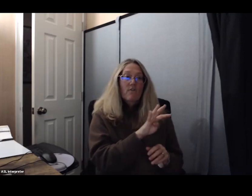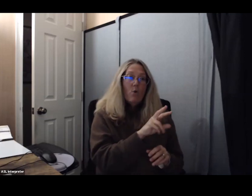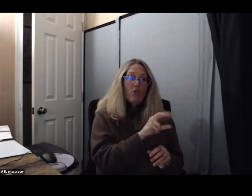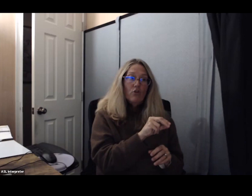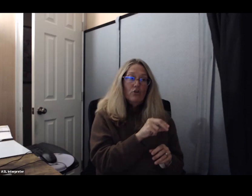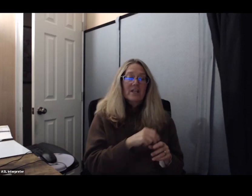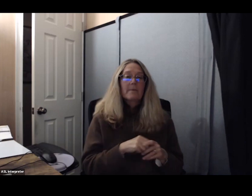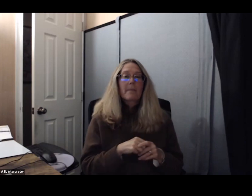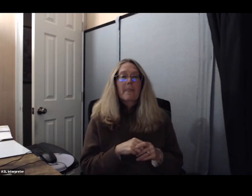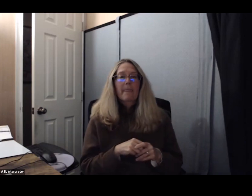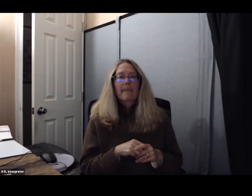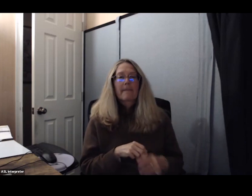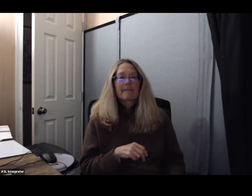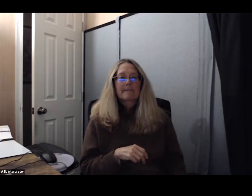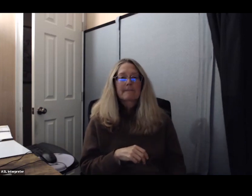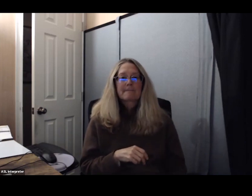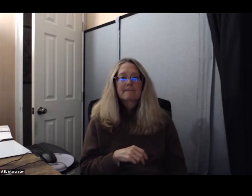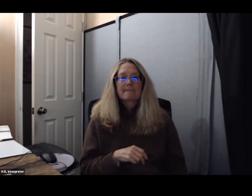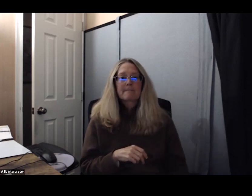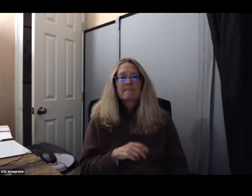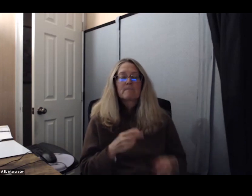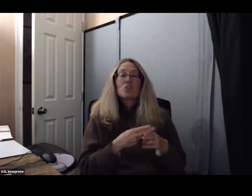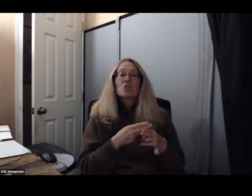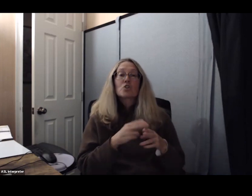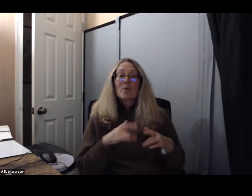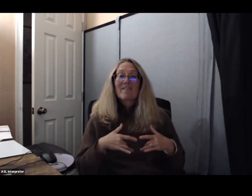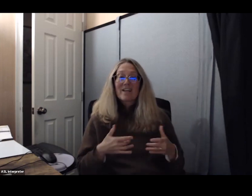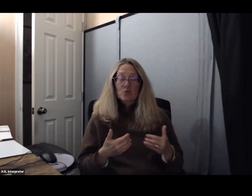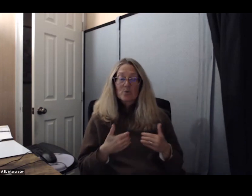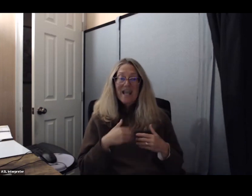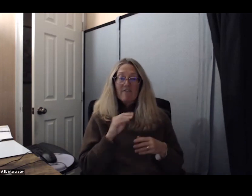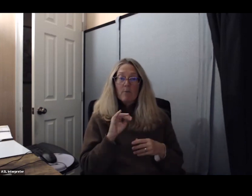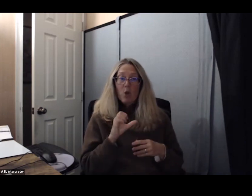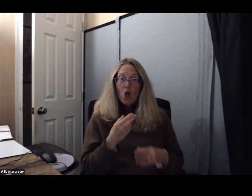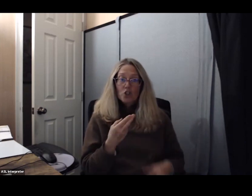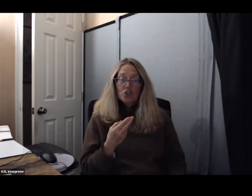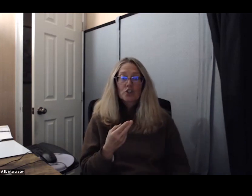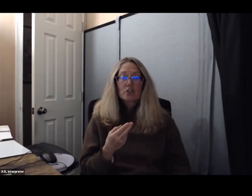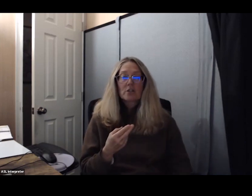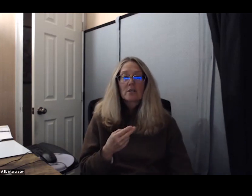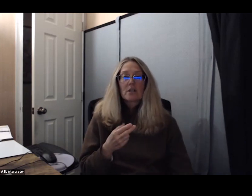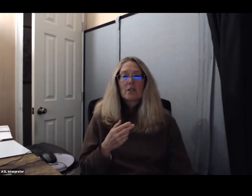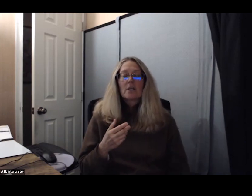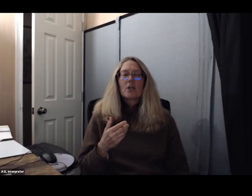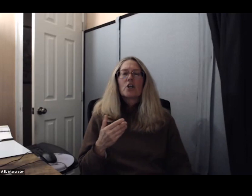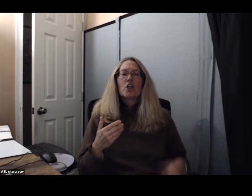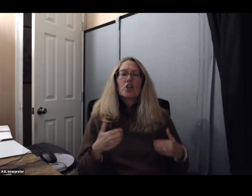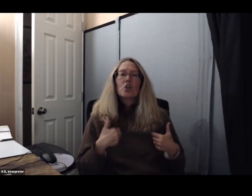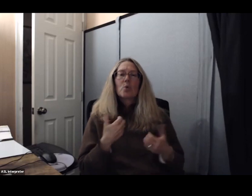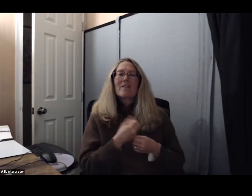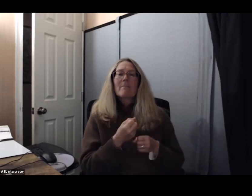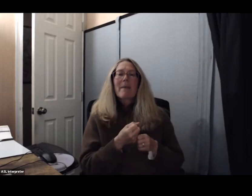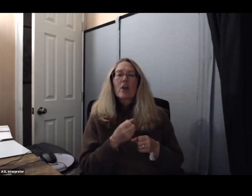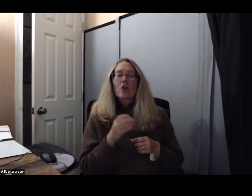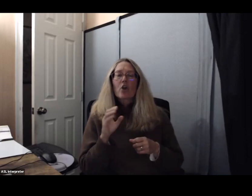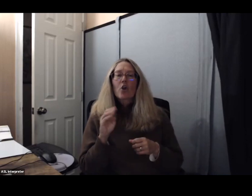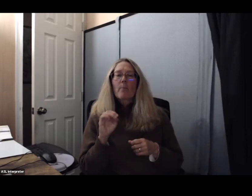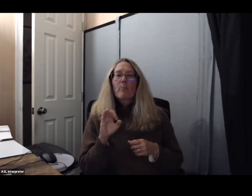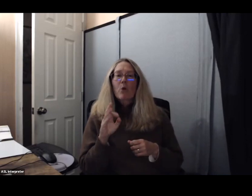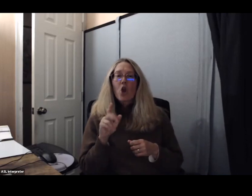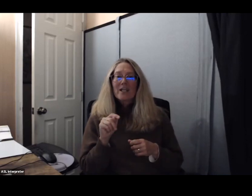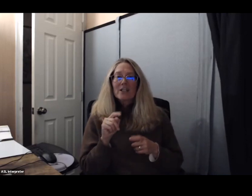Munoz? Coming events, we also have, in March, we have the Youth Makers Market supporting